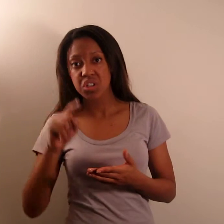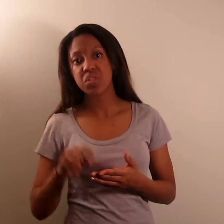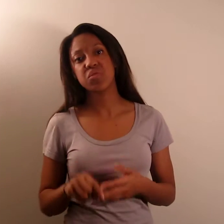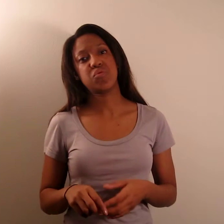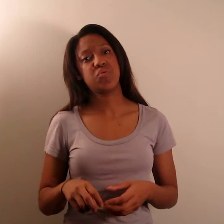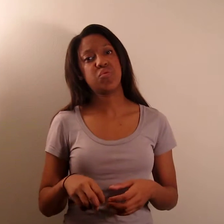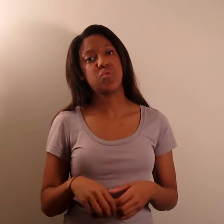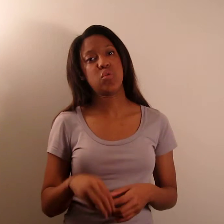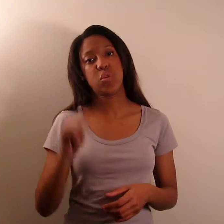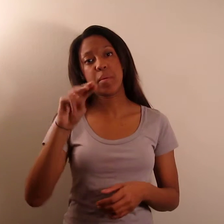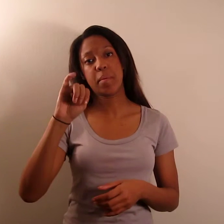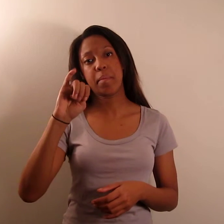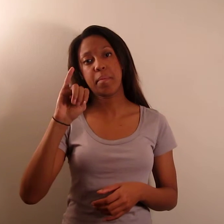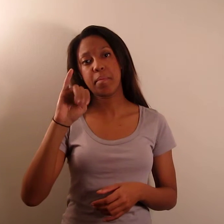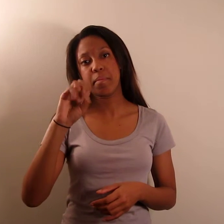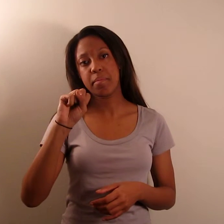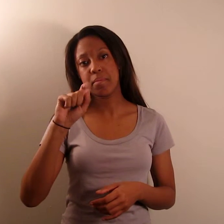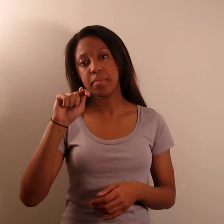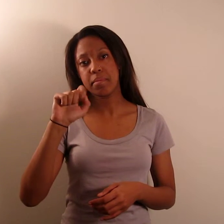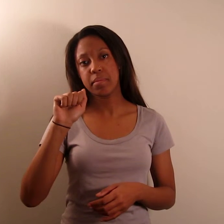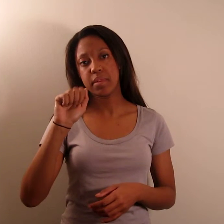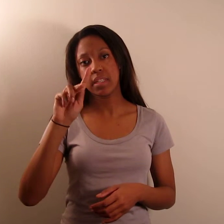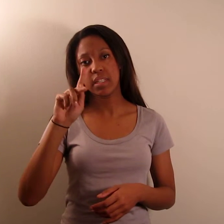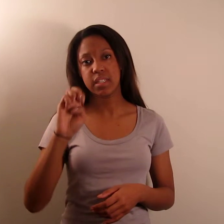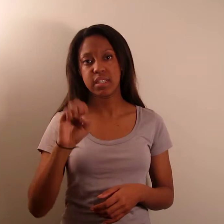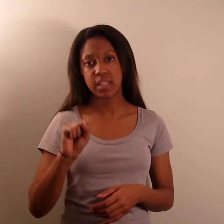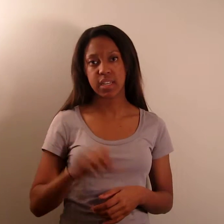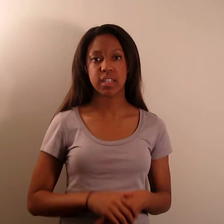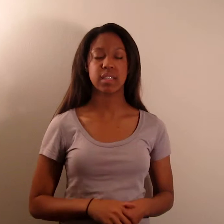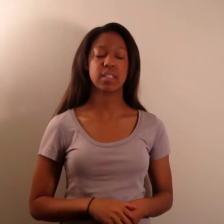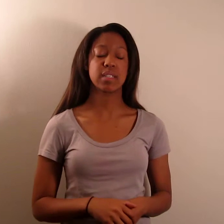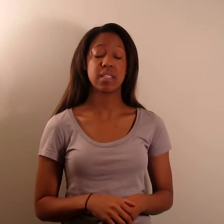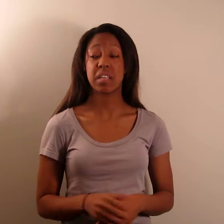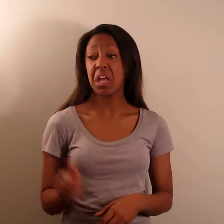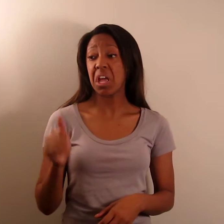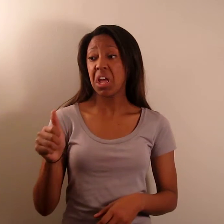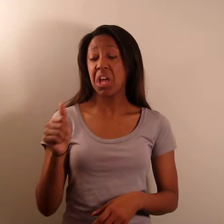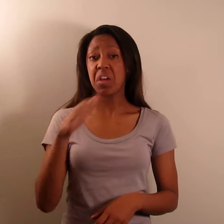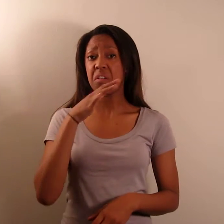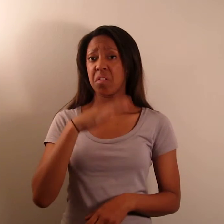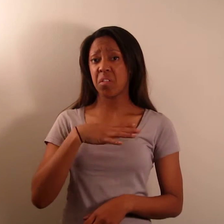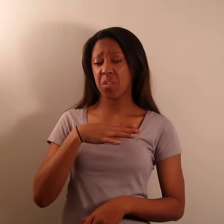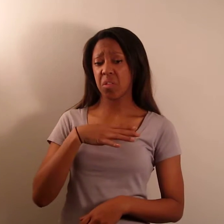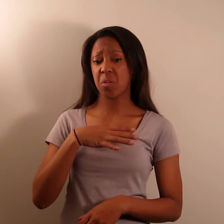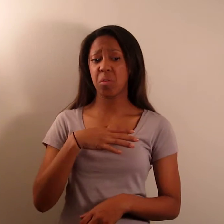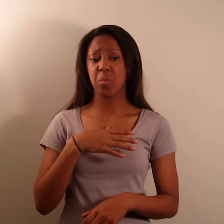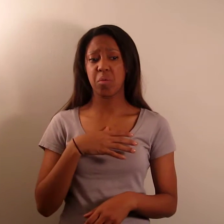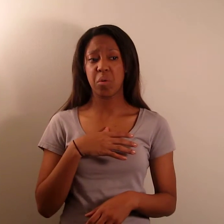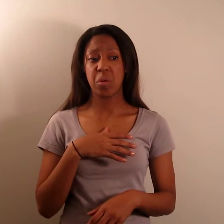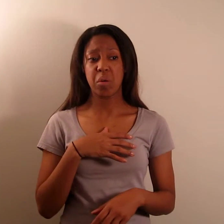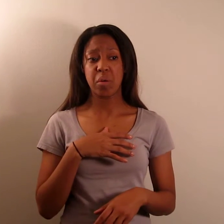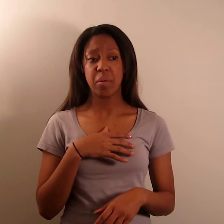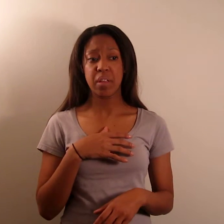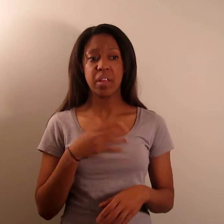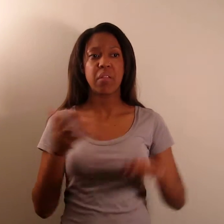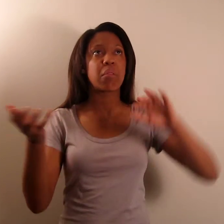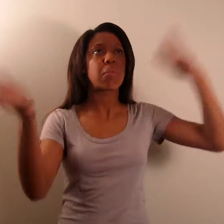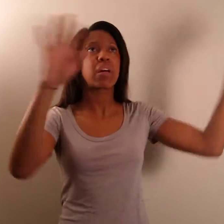earnings, it was very, very stressful. If they messed up a garment and their pay was docked, they would be left, coming home